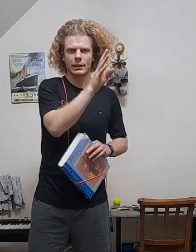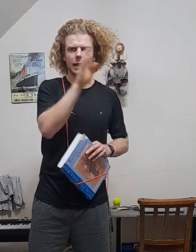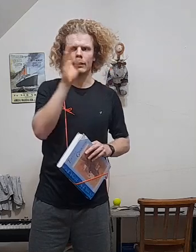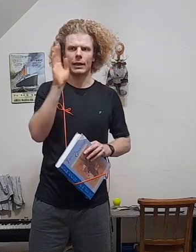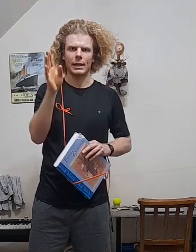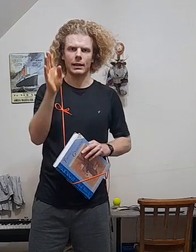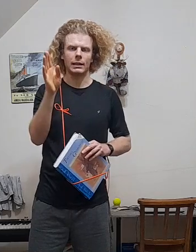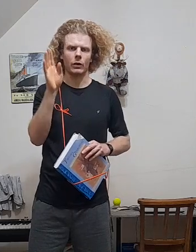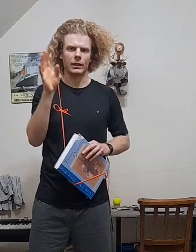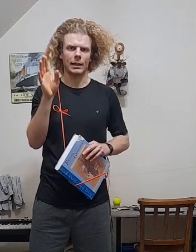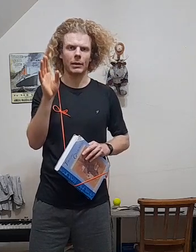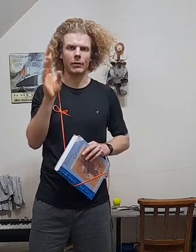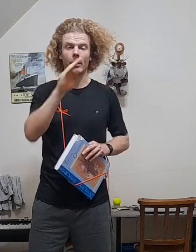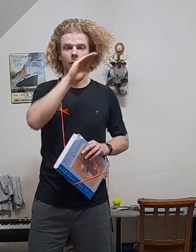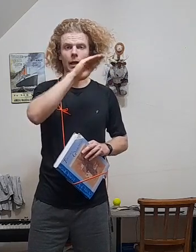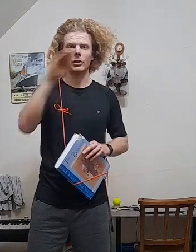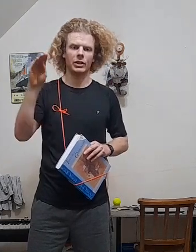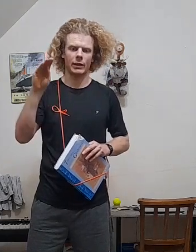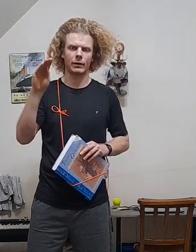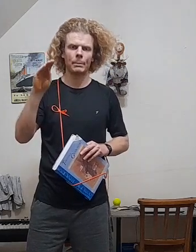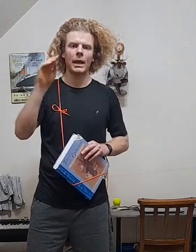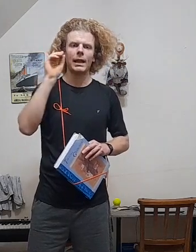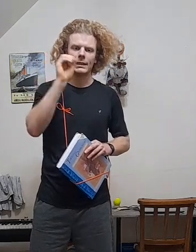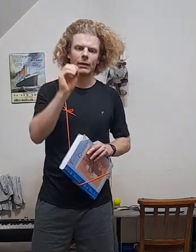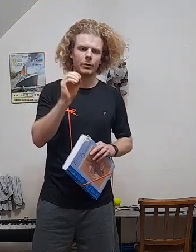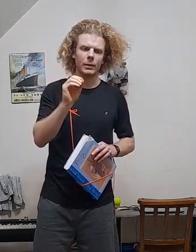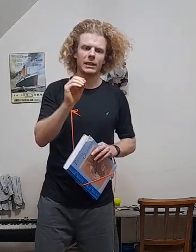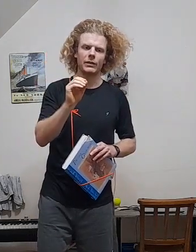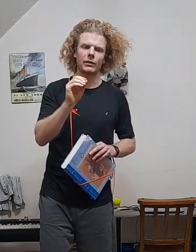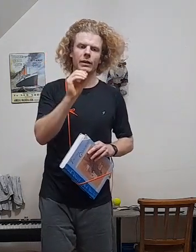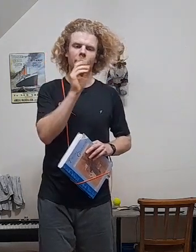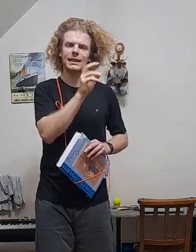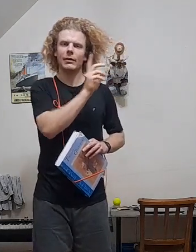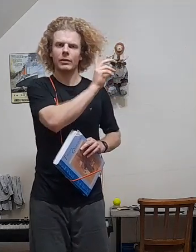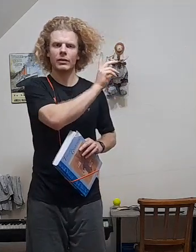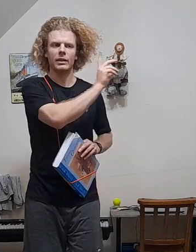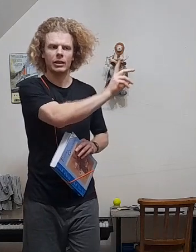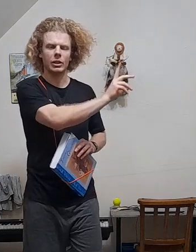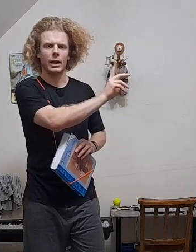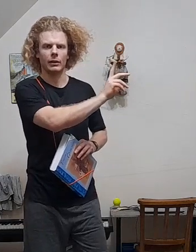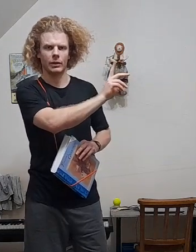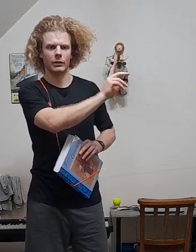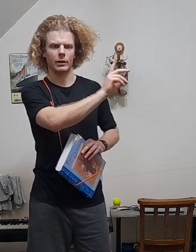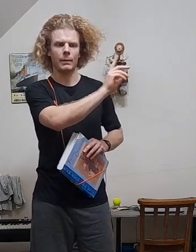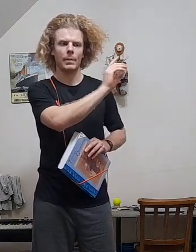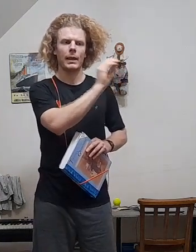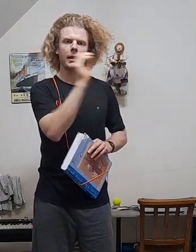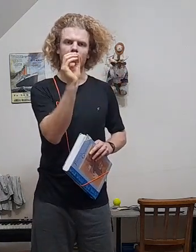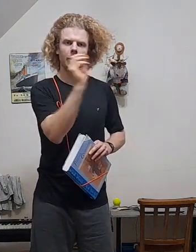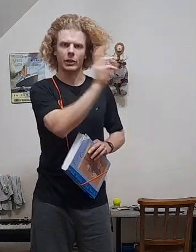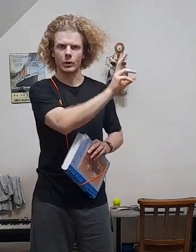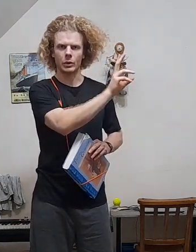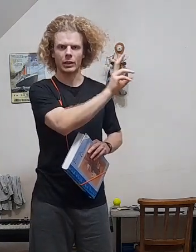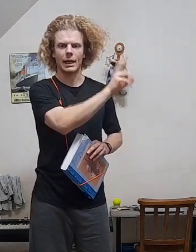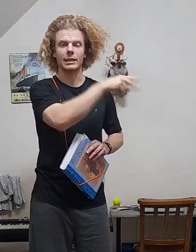and the alkaline on the same level by pH 7. 7 means that the seventh digit after the 0 is used as amount